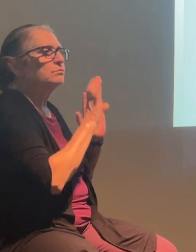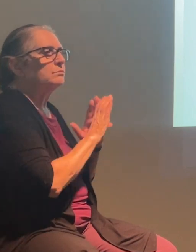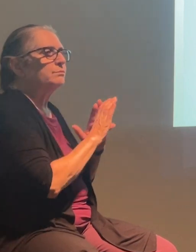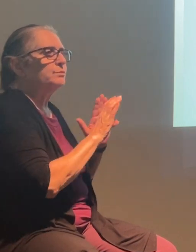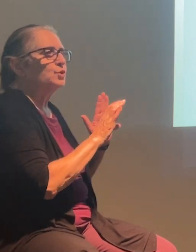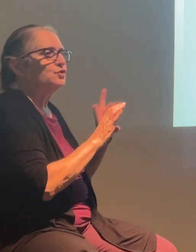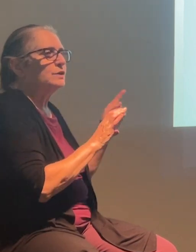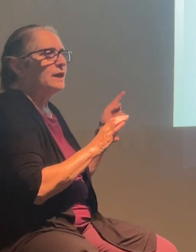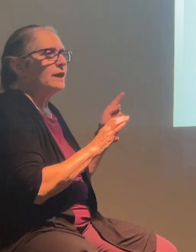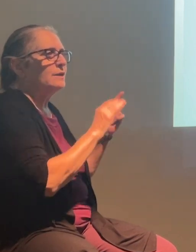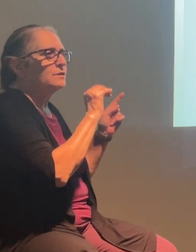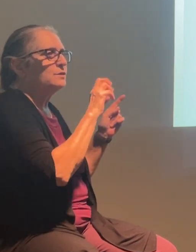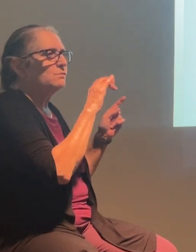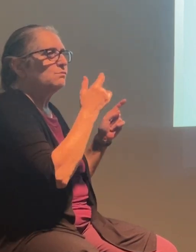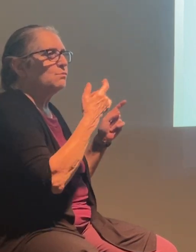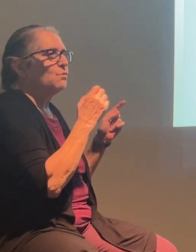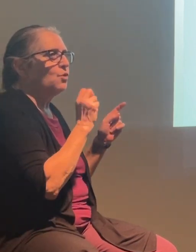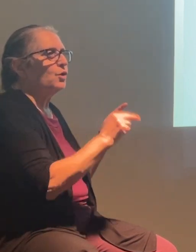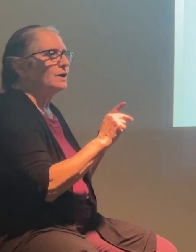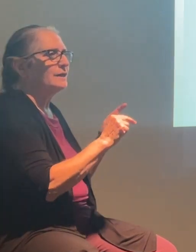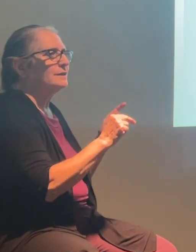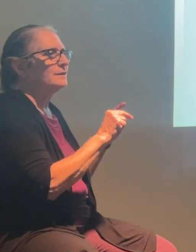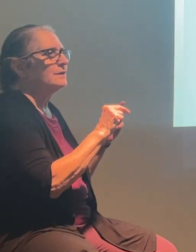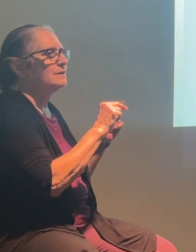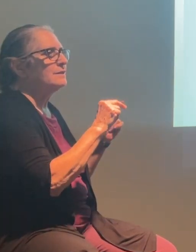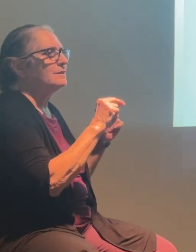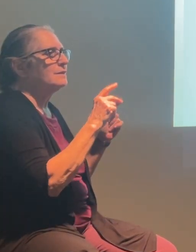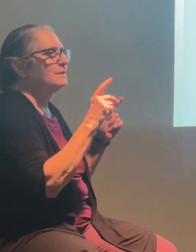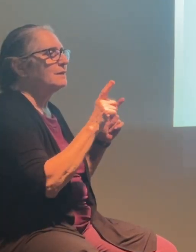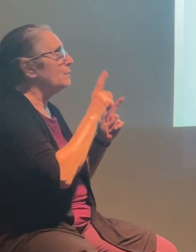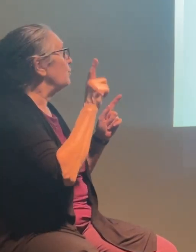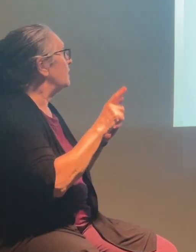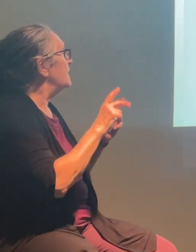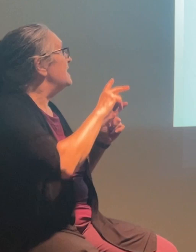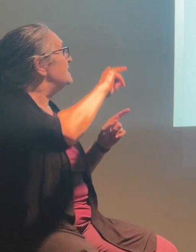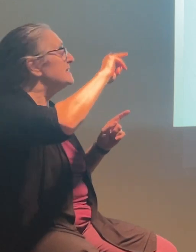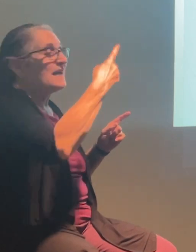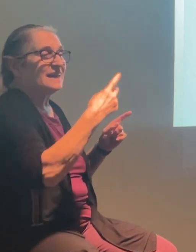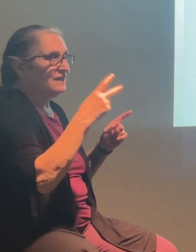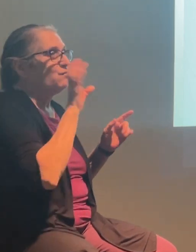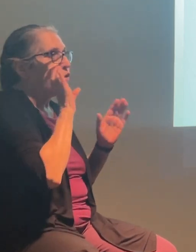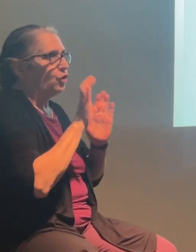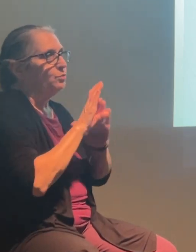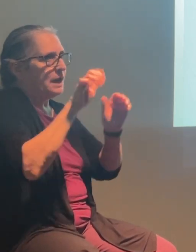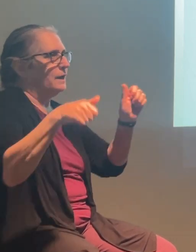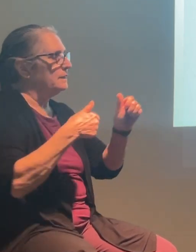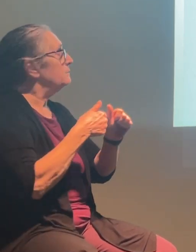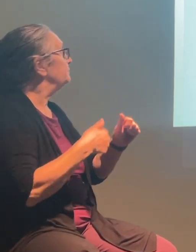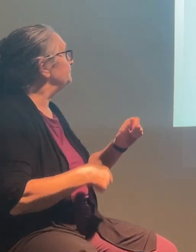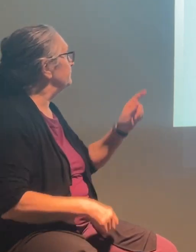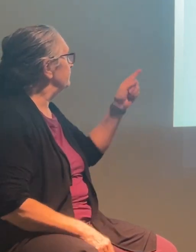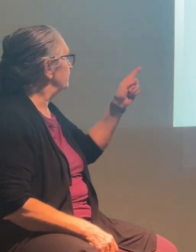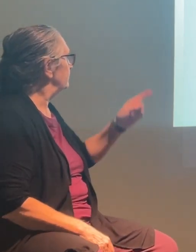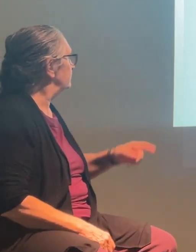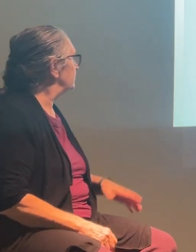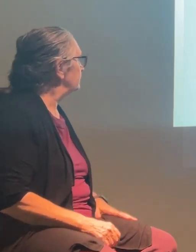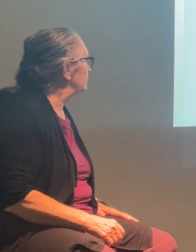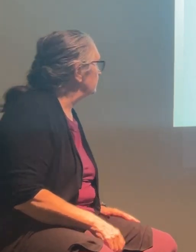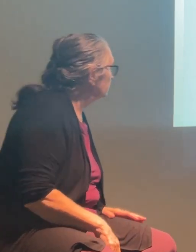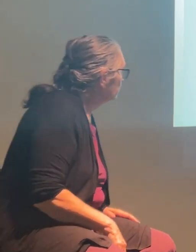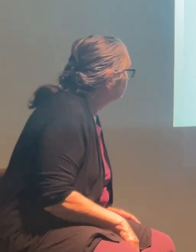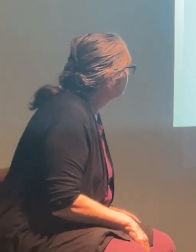Library, there was a Steichen photo behind it. Steichen and flowers. Again, it may as well